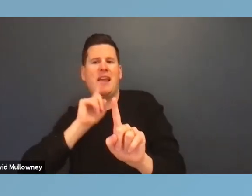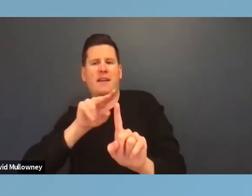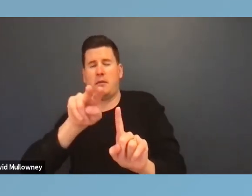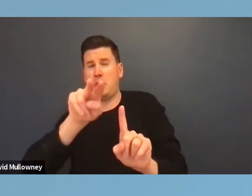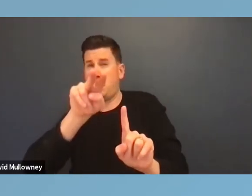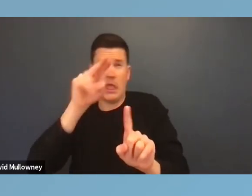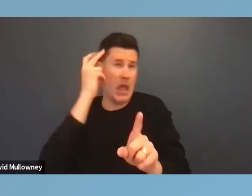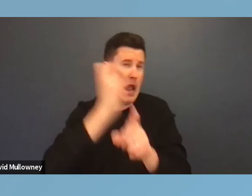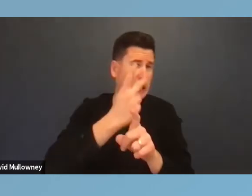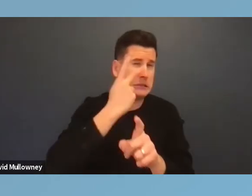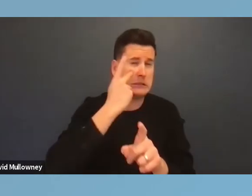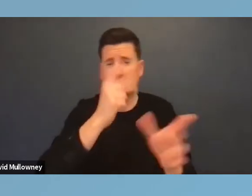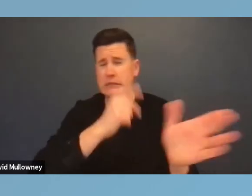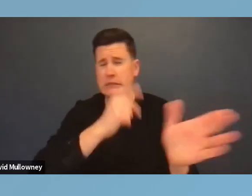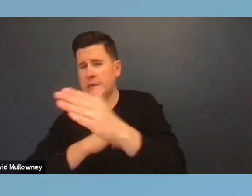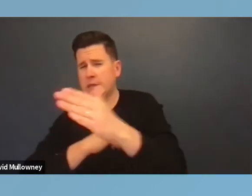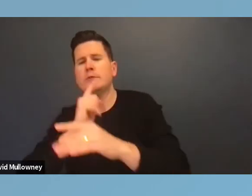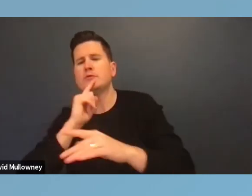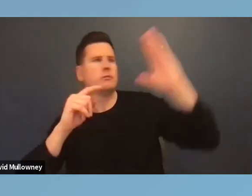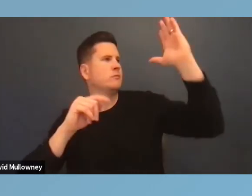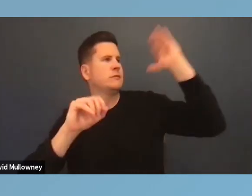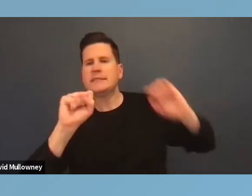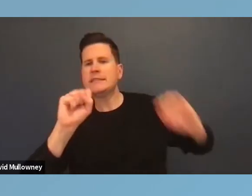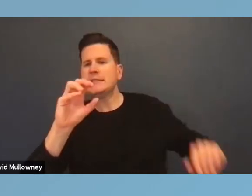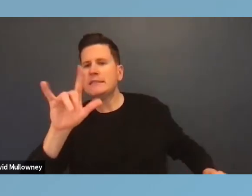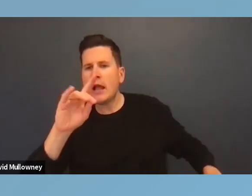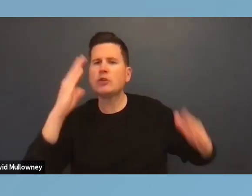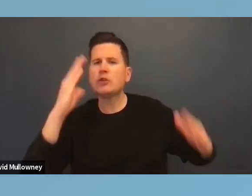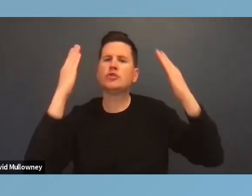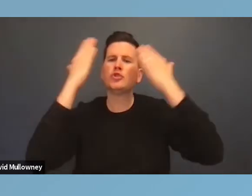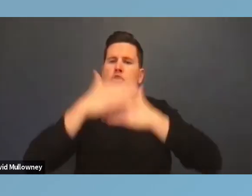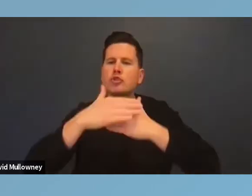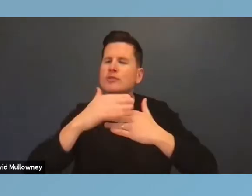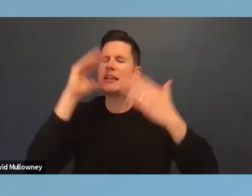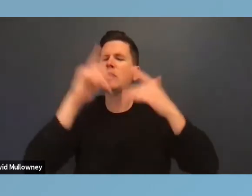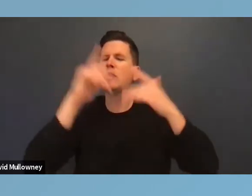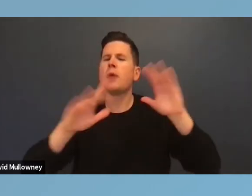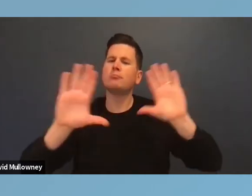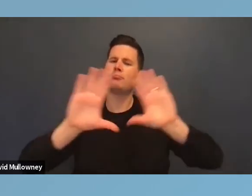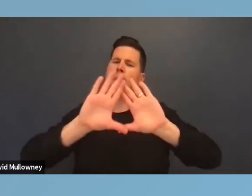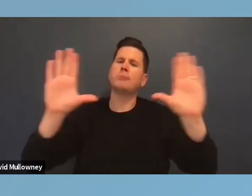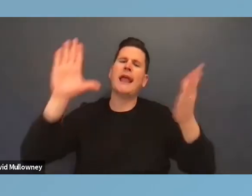Do not stand with a window or a bright light behind you.